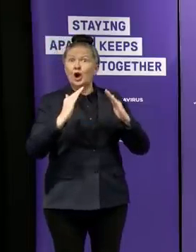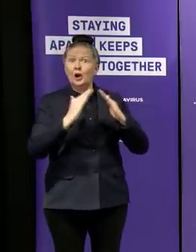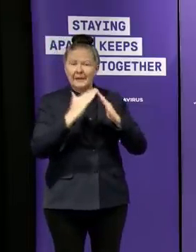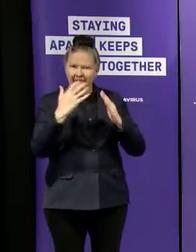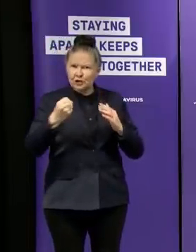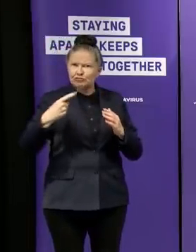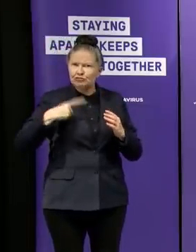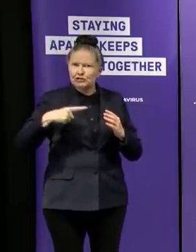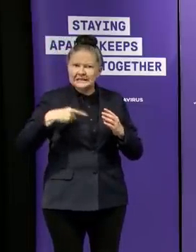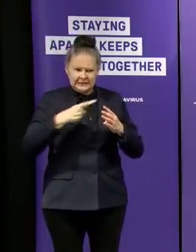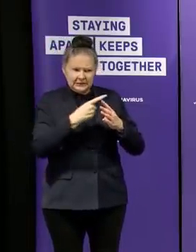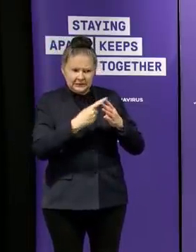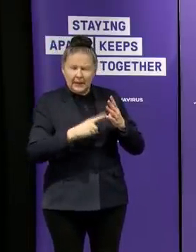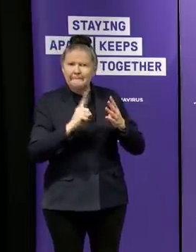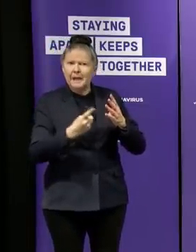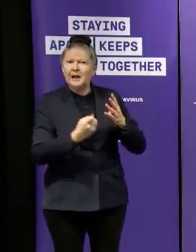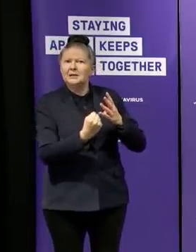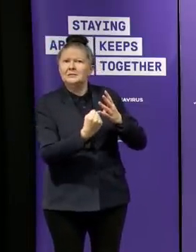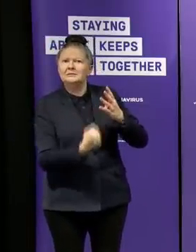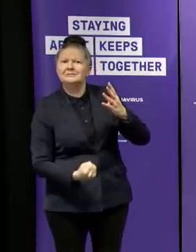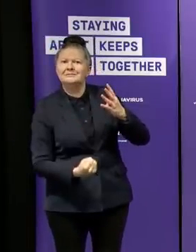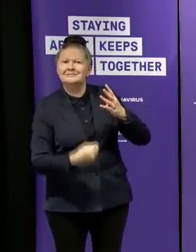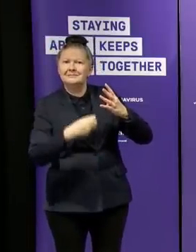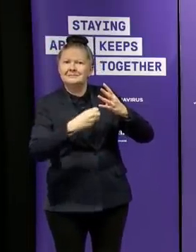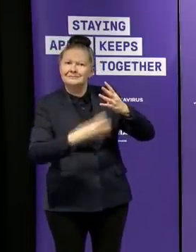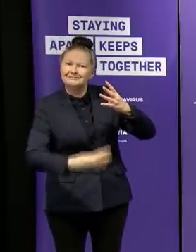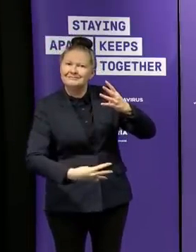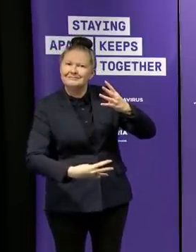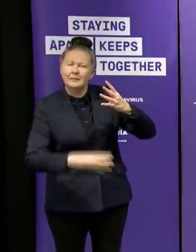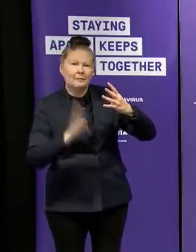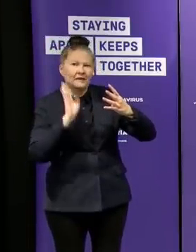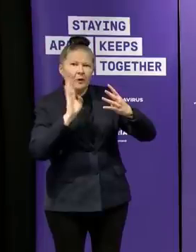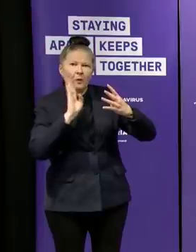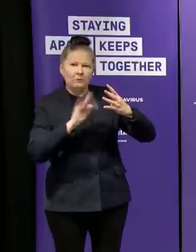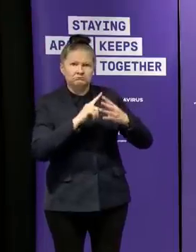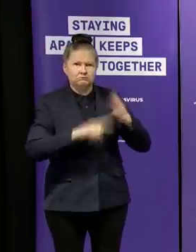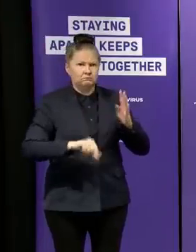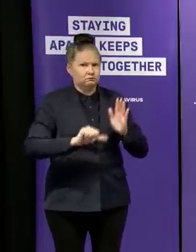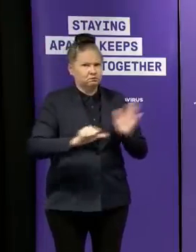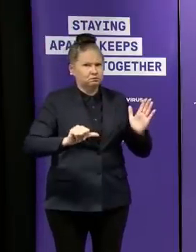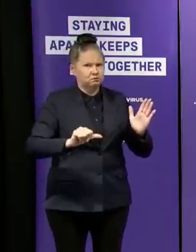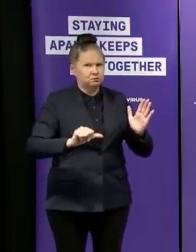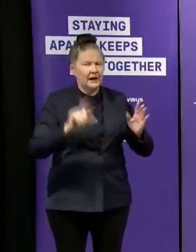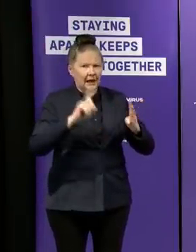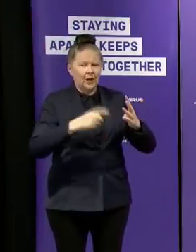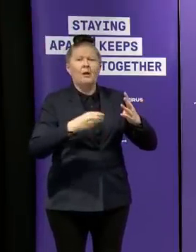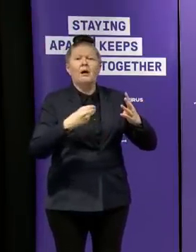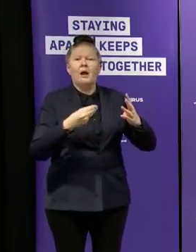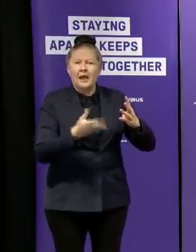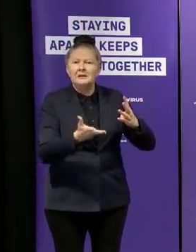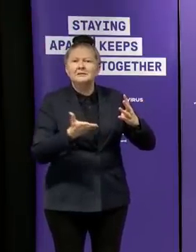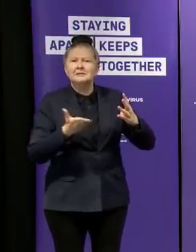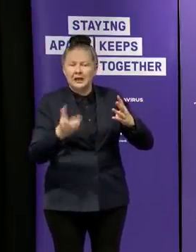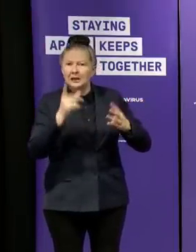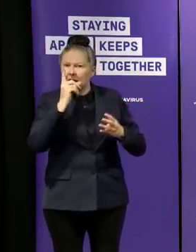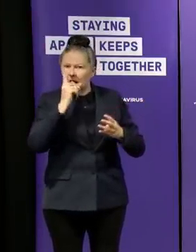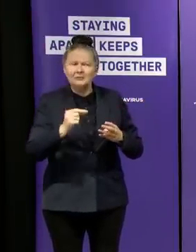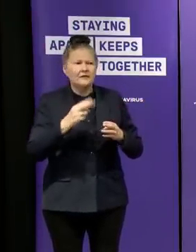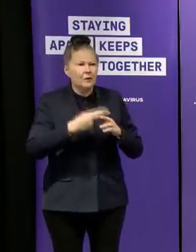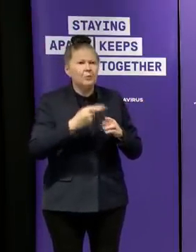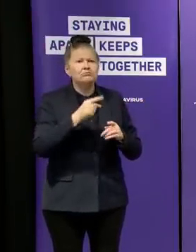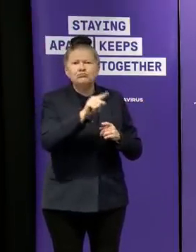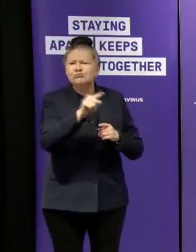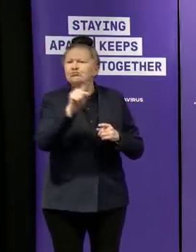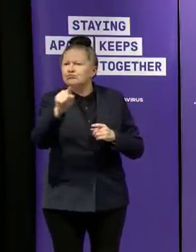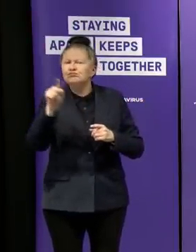home, but they are much broader than they've ever been. And that is to say, you can go for all the permitted purposes. The